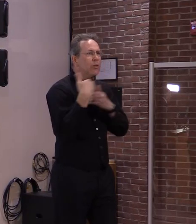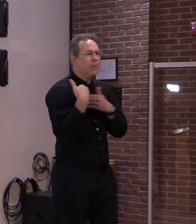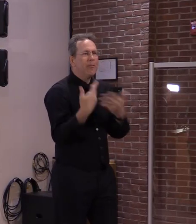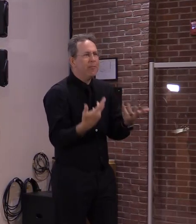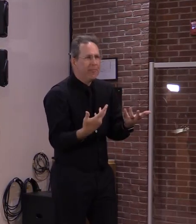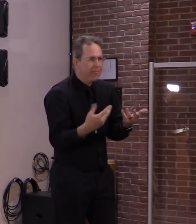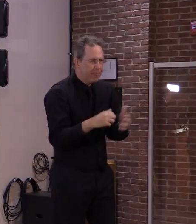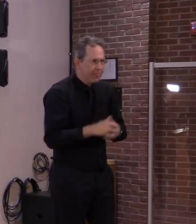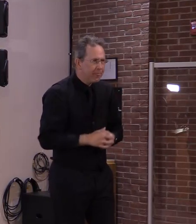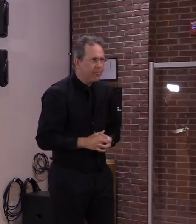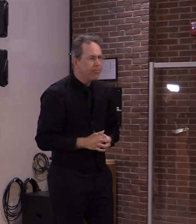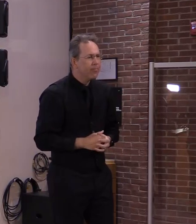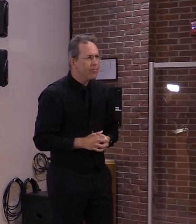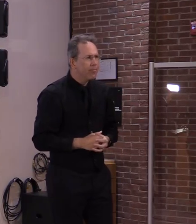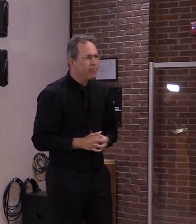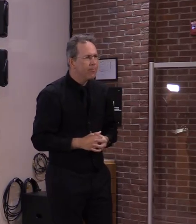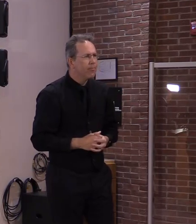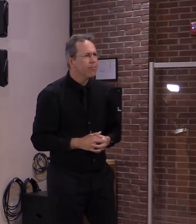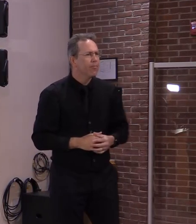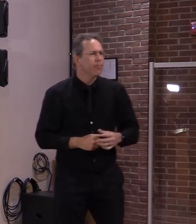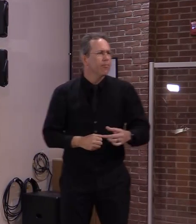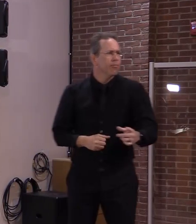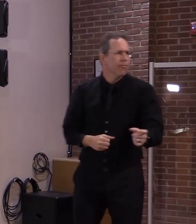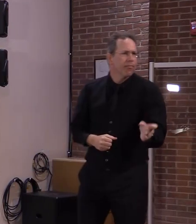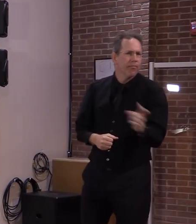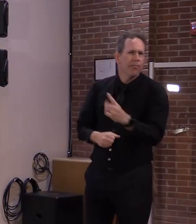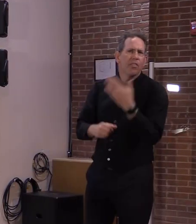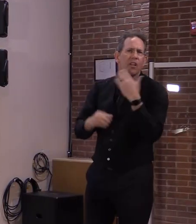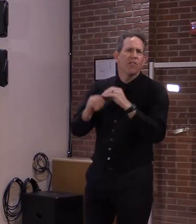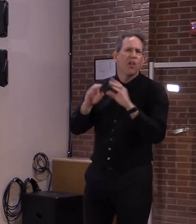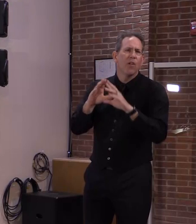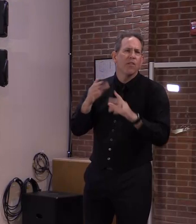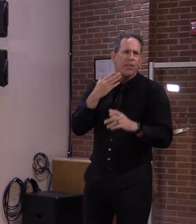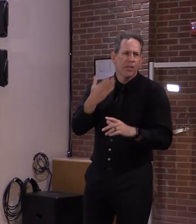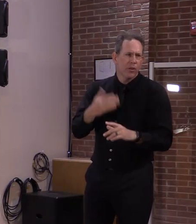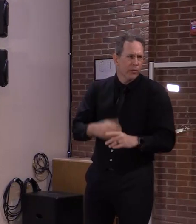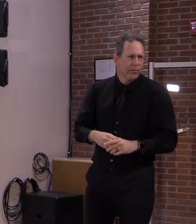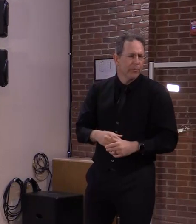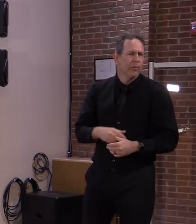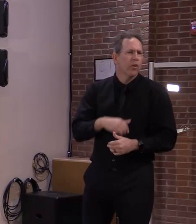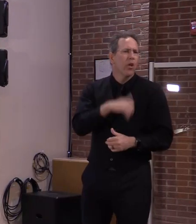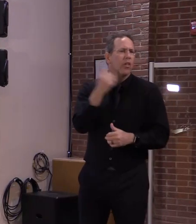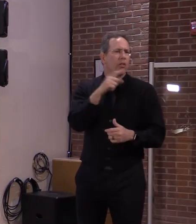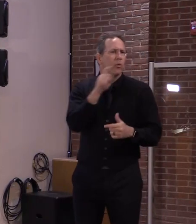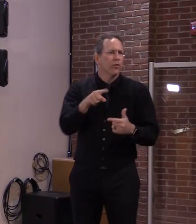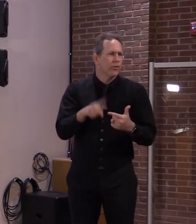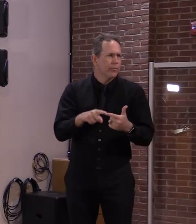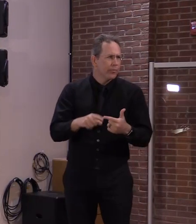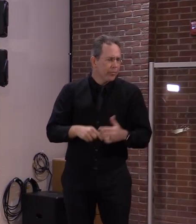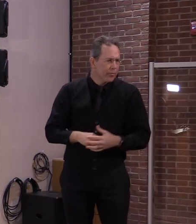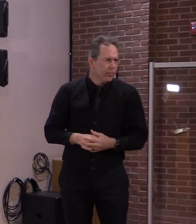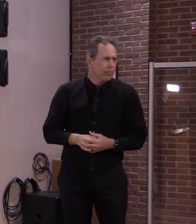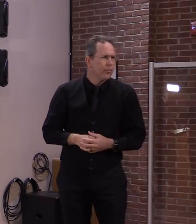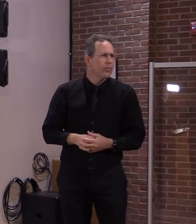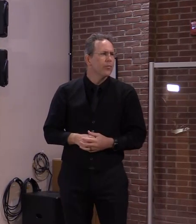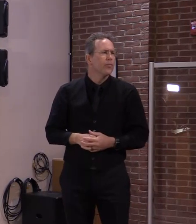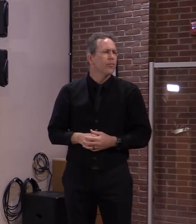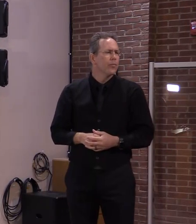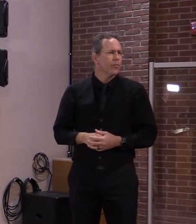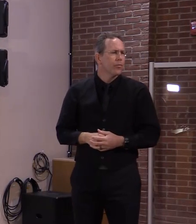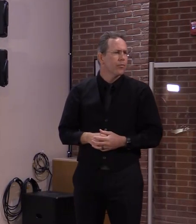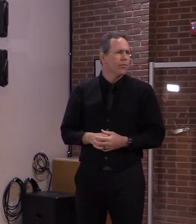Thank you for the clarification on that. Moving on, as you know, Governor, high school sports started over the